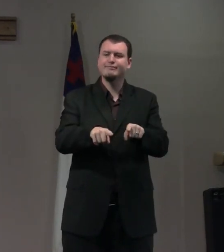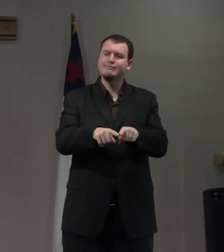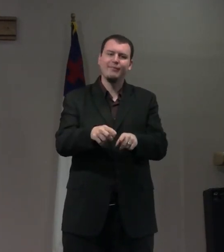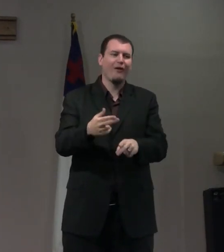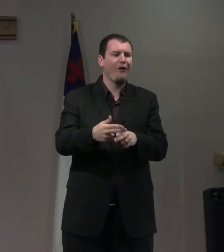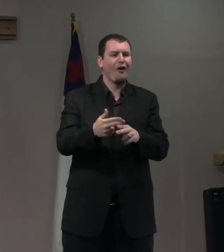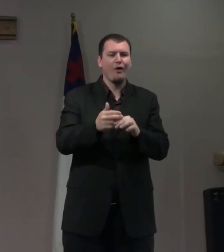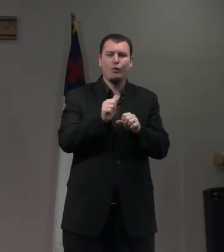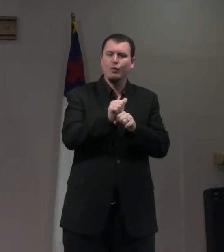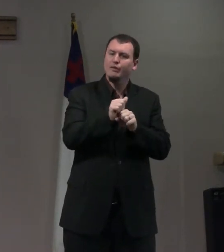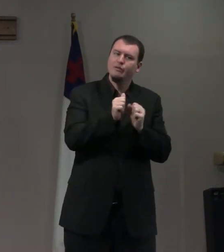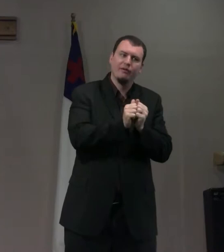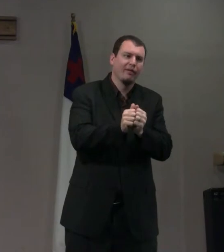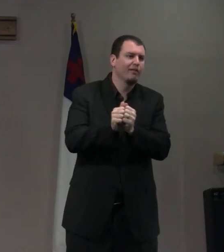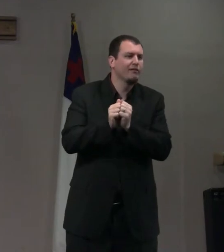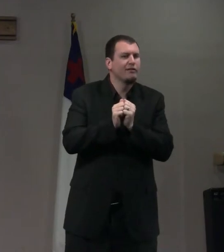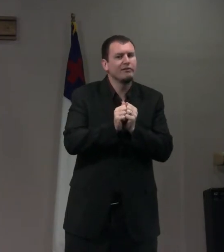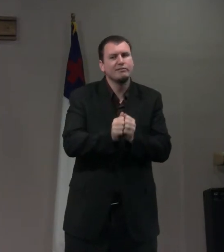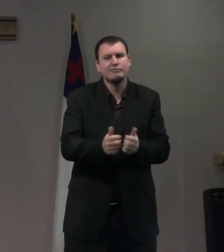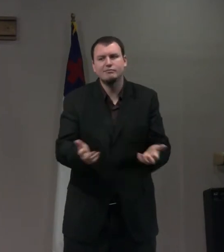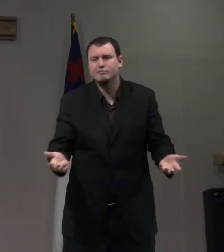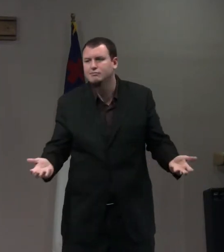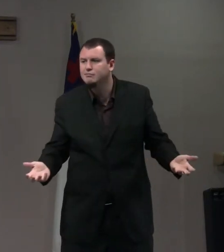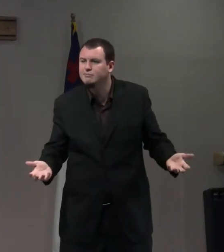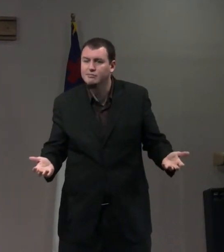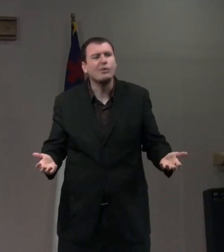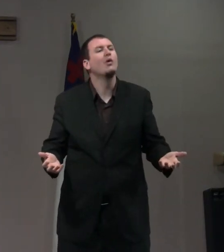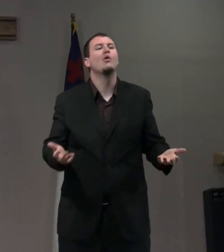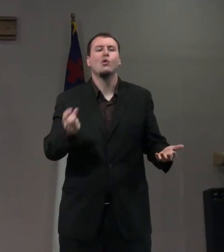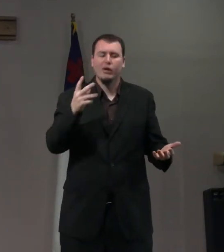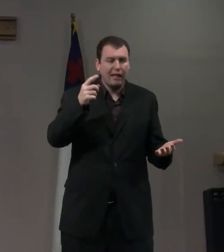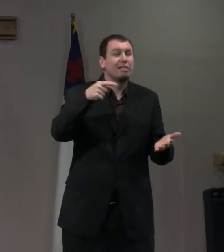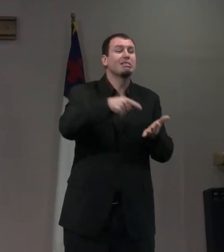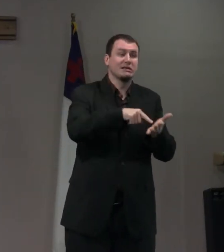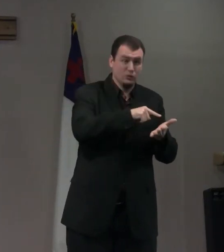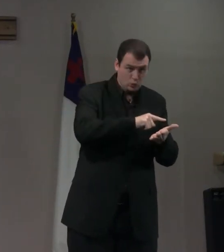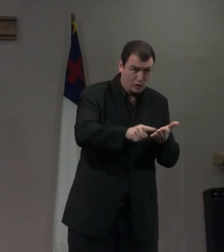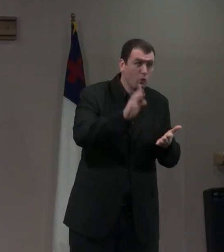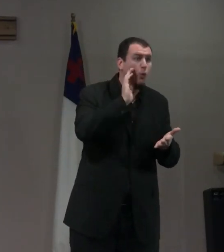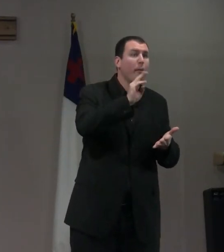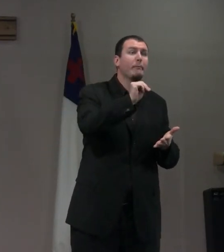You come to an agreement. You work together.